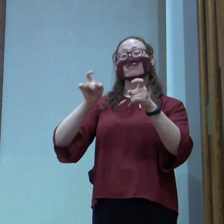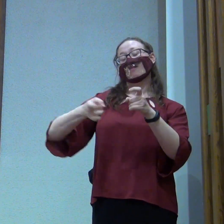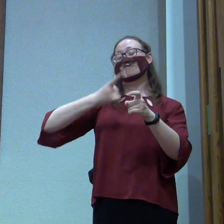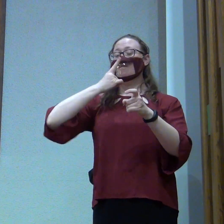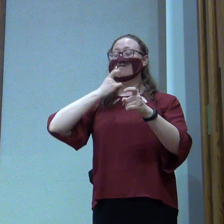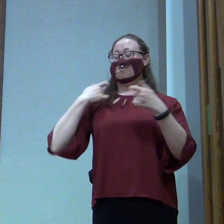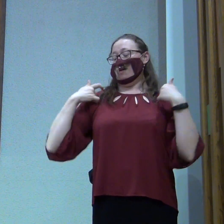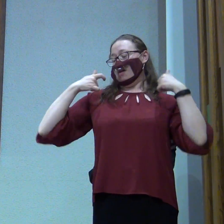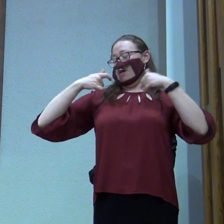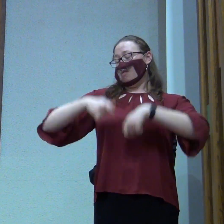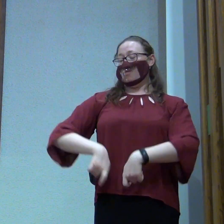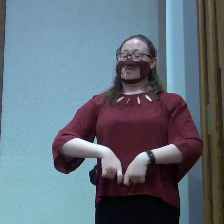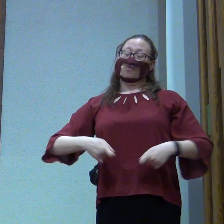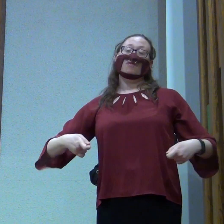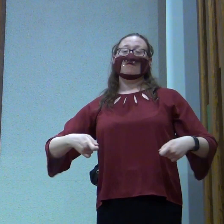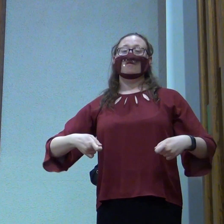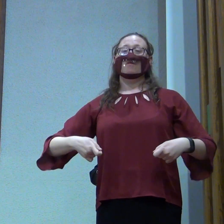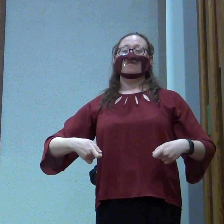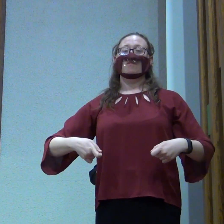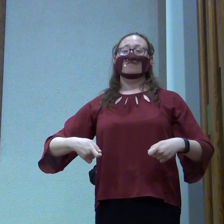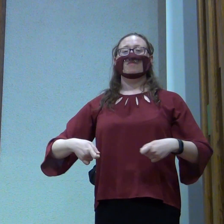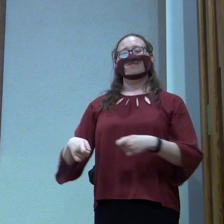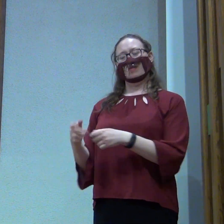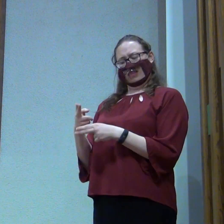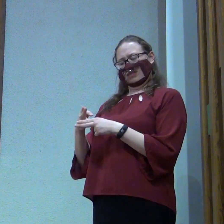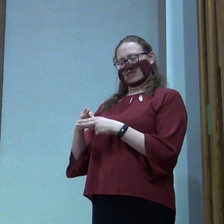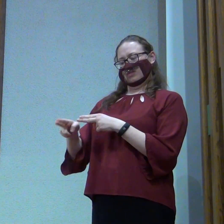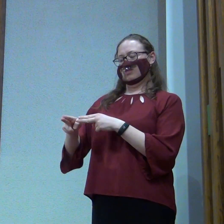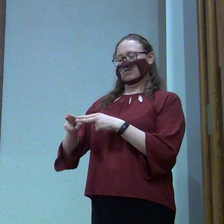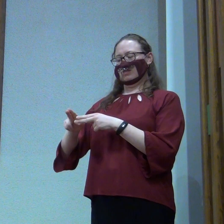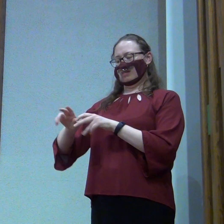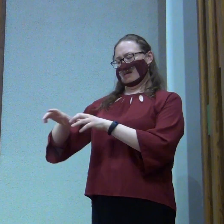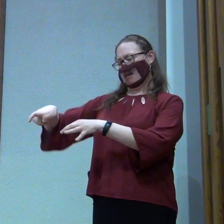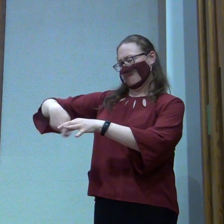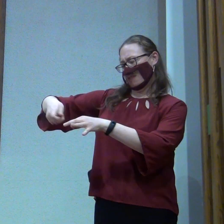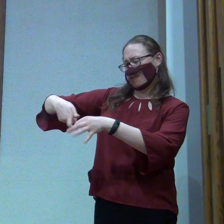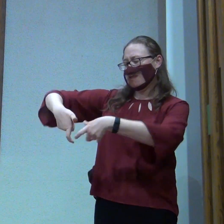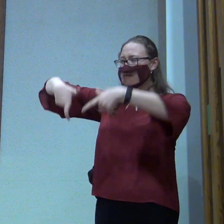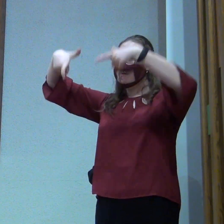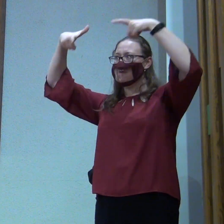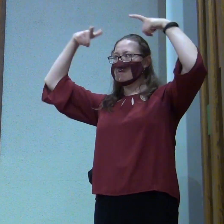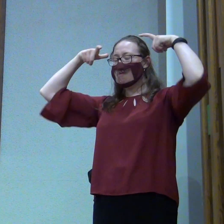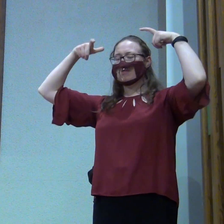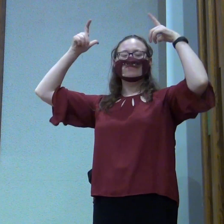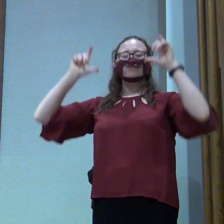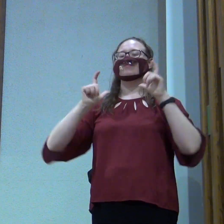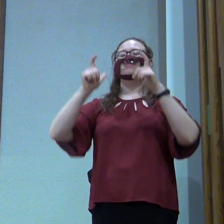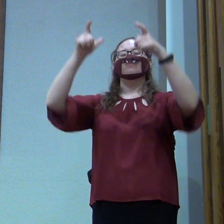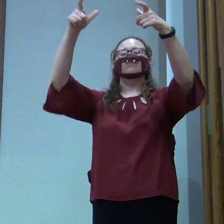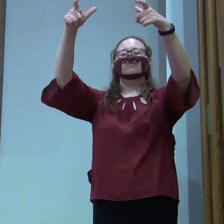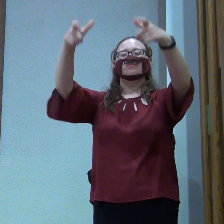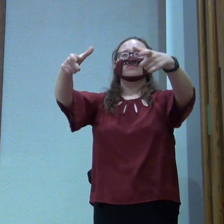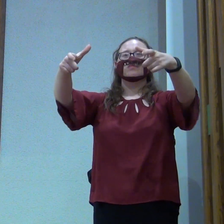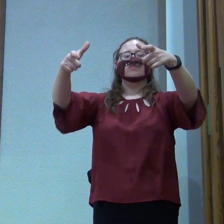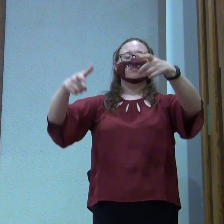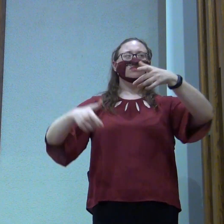him. And they twisted together a crown of thorns and set it on his